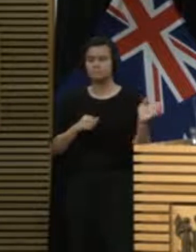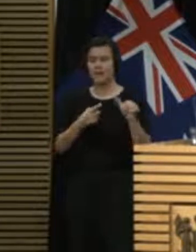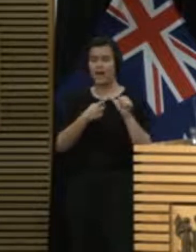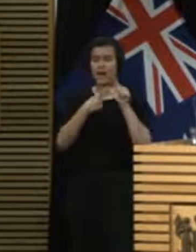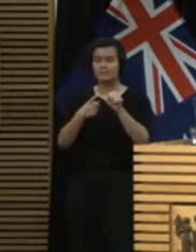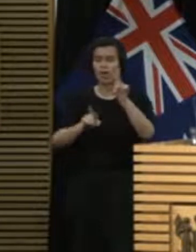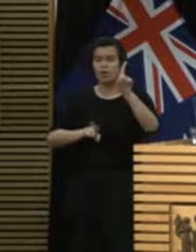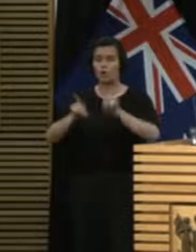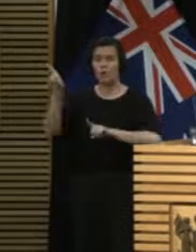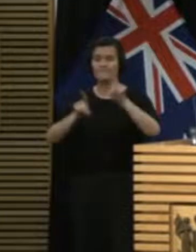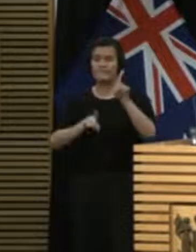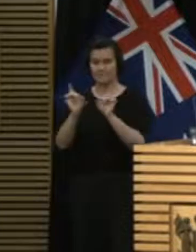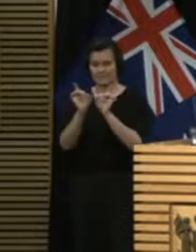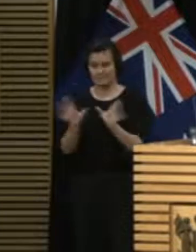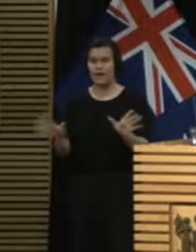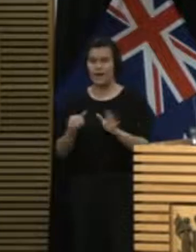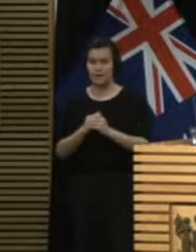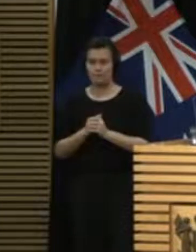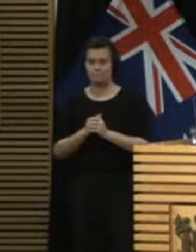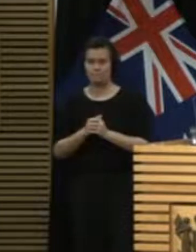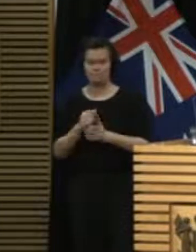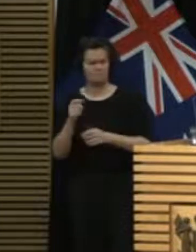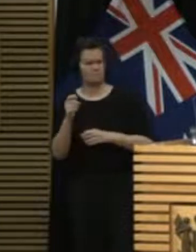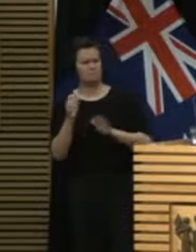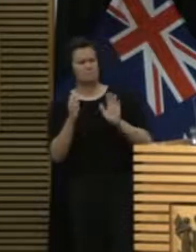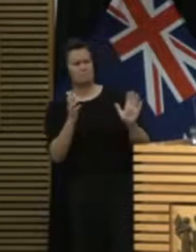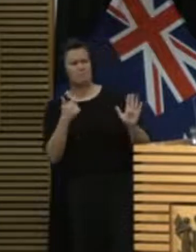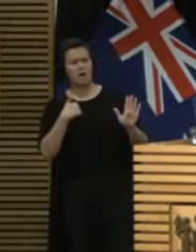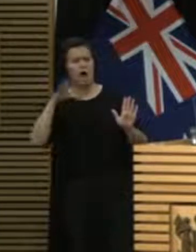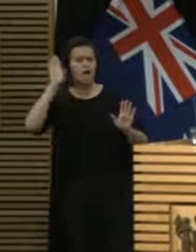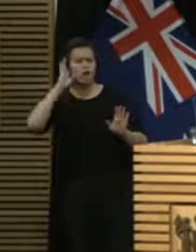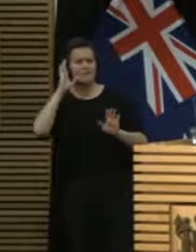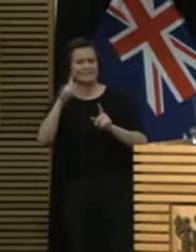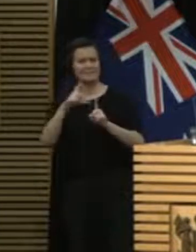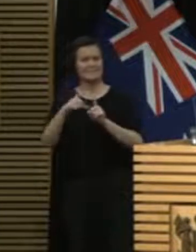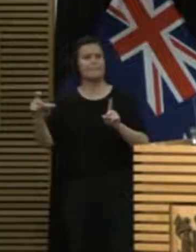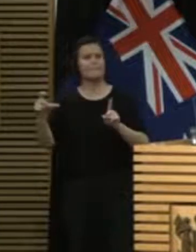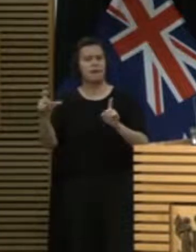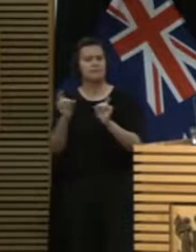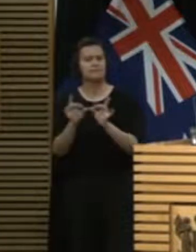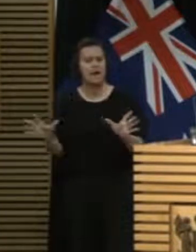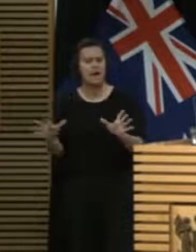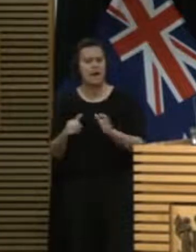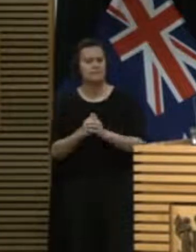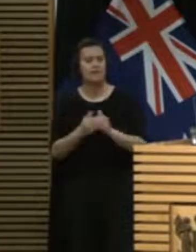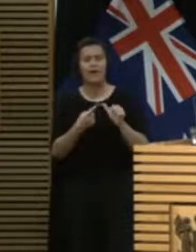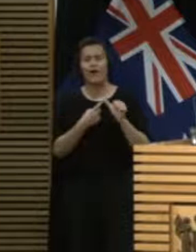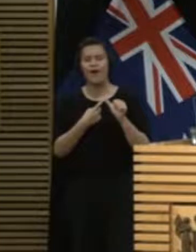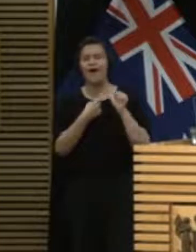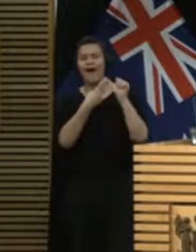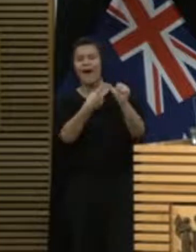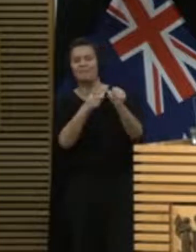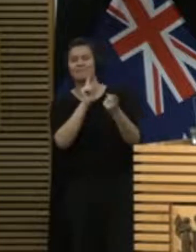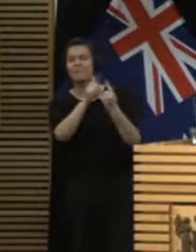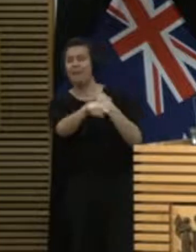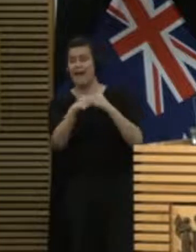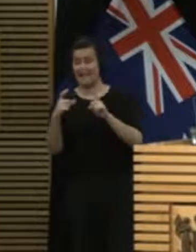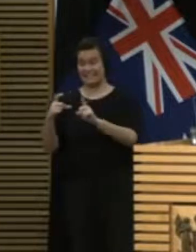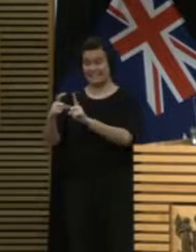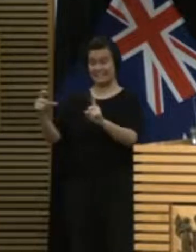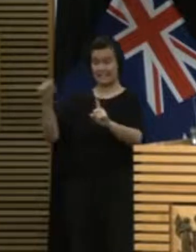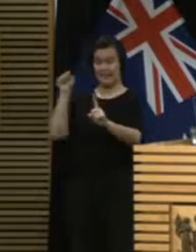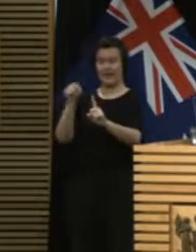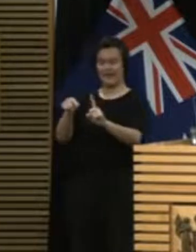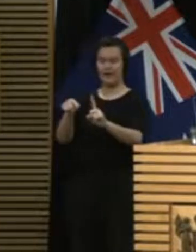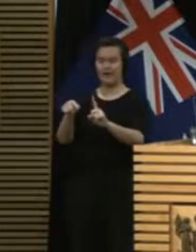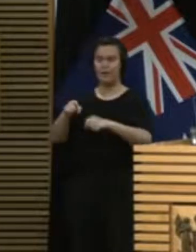November, because there's been other reports that it will be December. That was an error on a website, but I can tell you